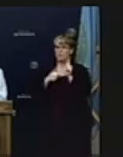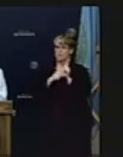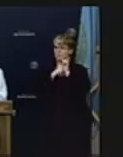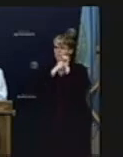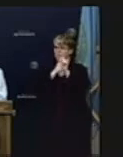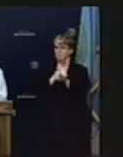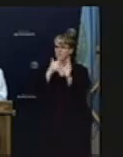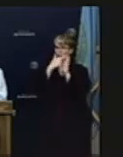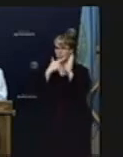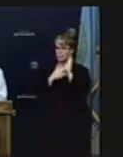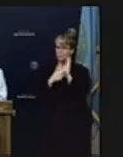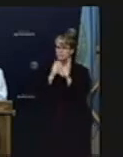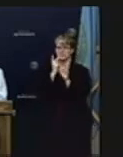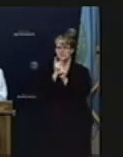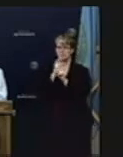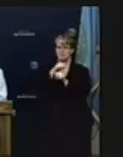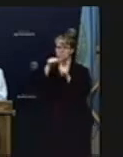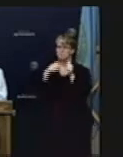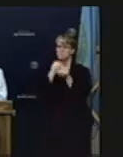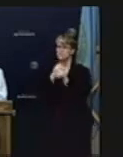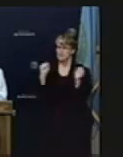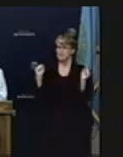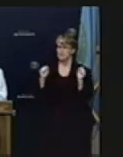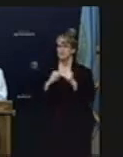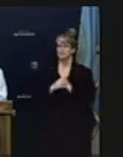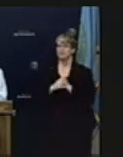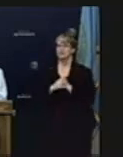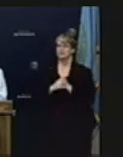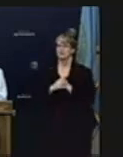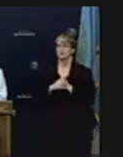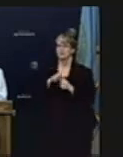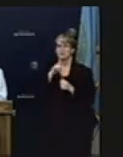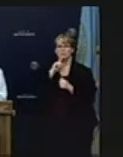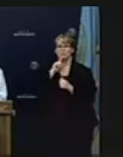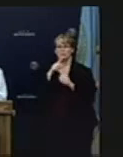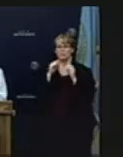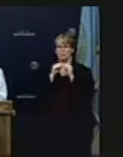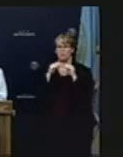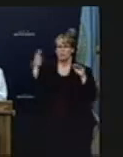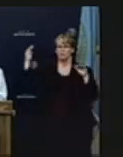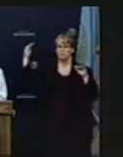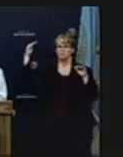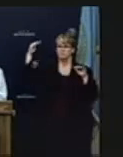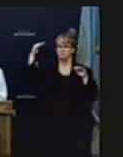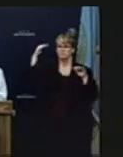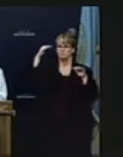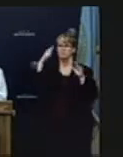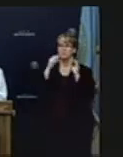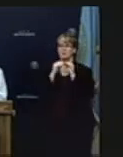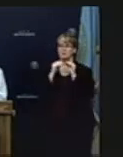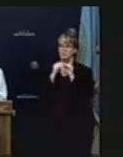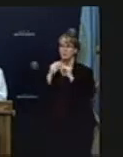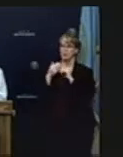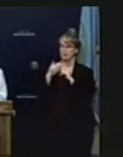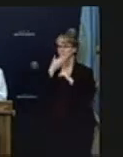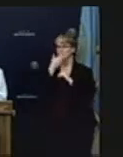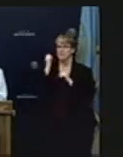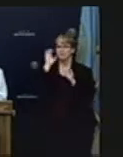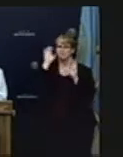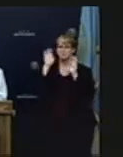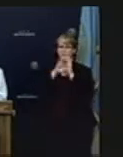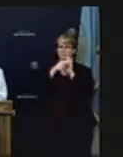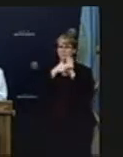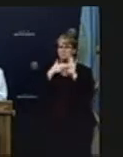and keeping each other safe, we've successfully flattened the curve, and we are seeing a more realistic picture that is